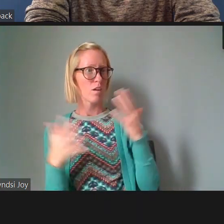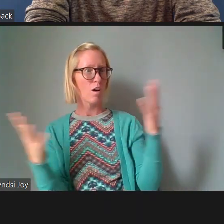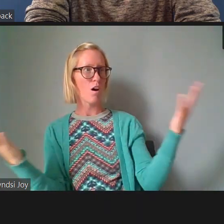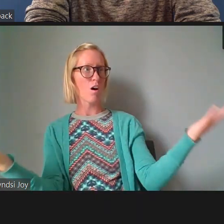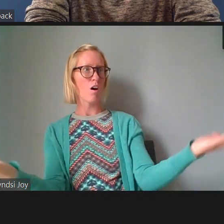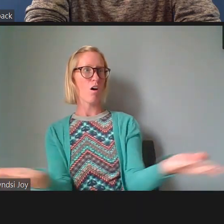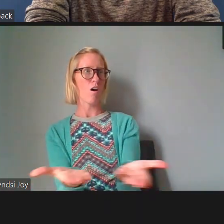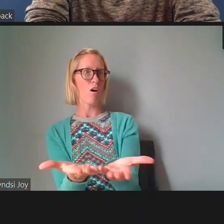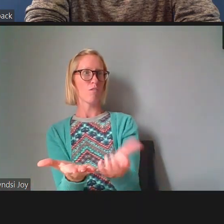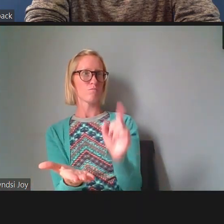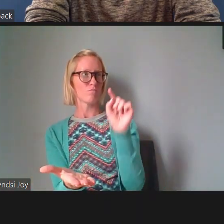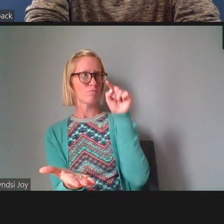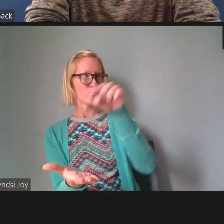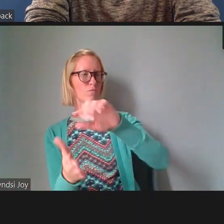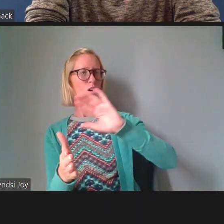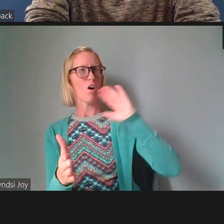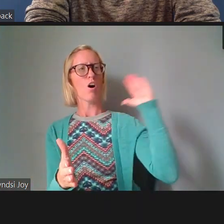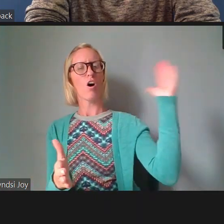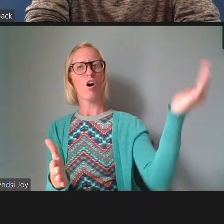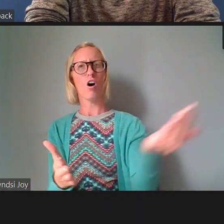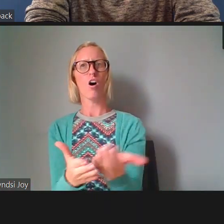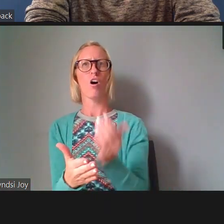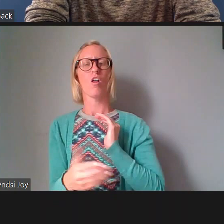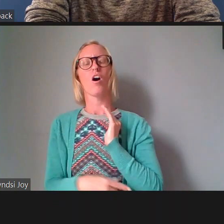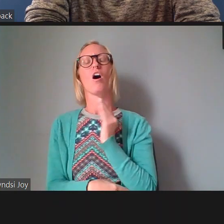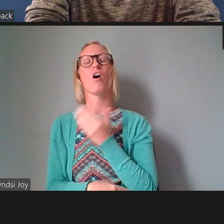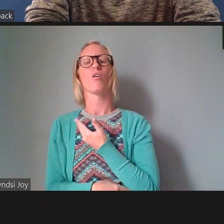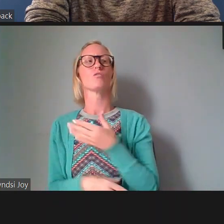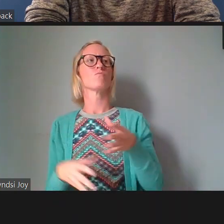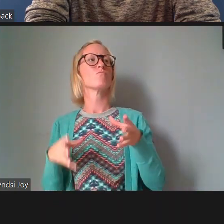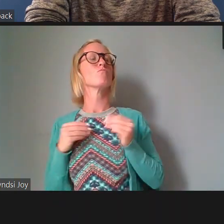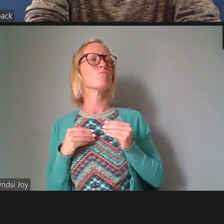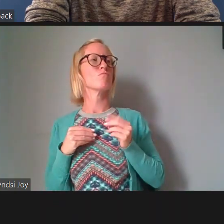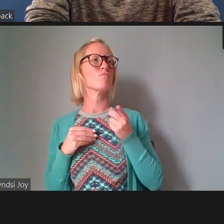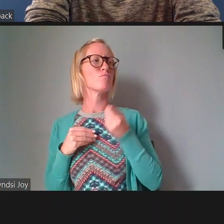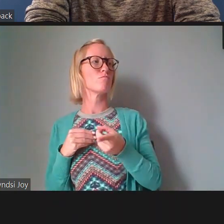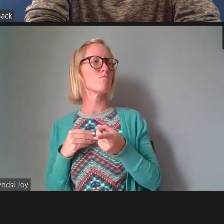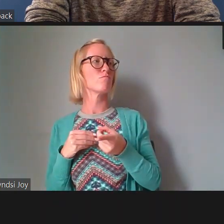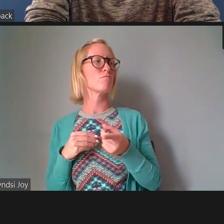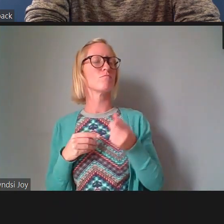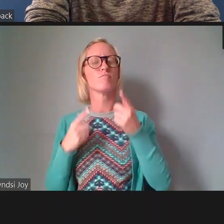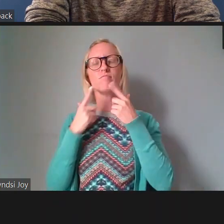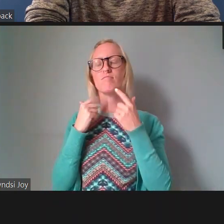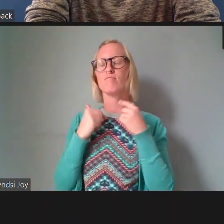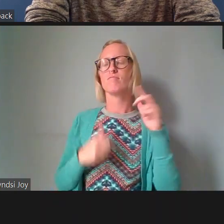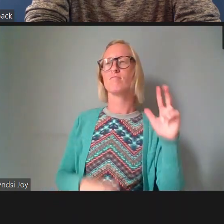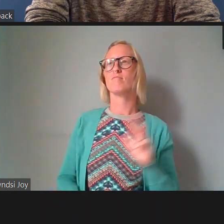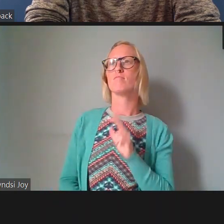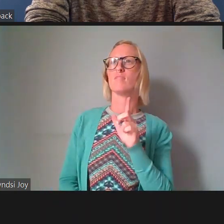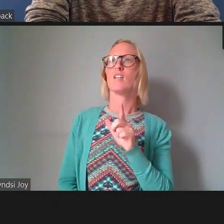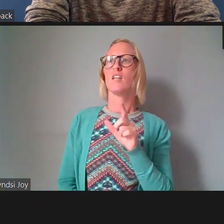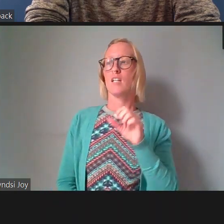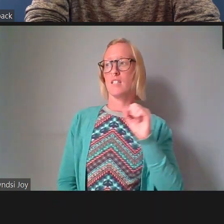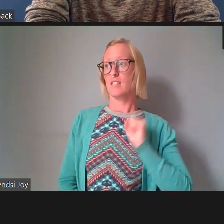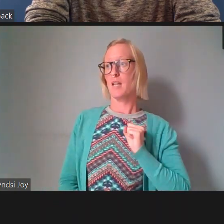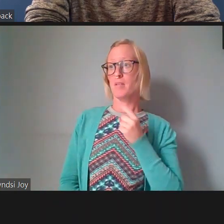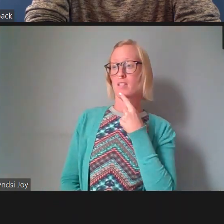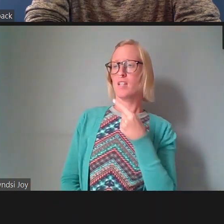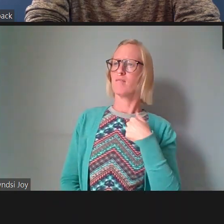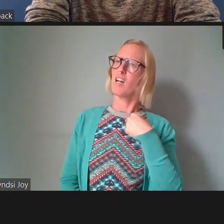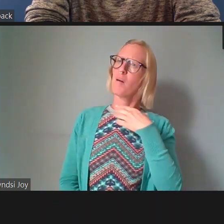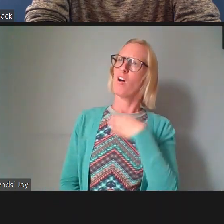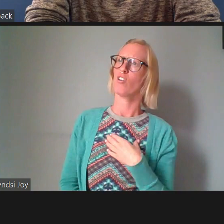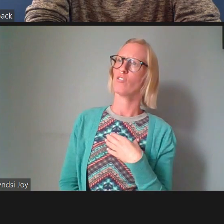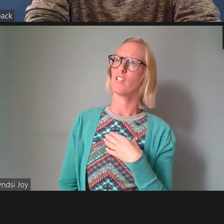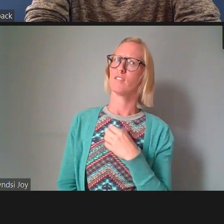ours. They laughed and tumbled and shouted on the mountain. I'm hungry. When Simon mentioned his hunger, the others became